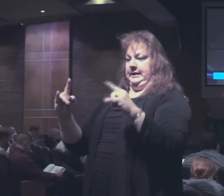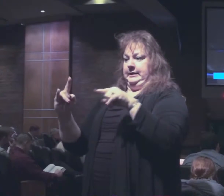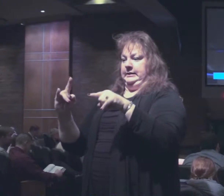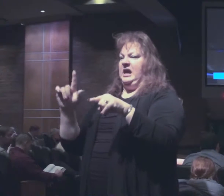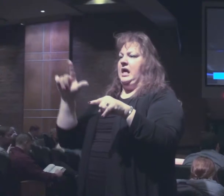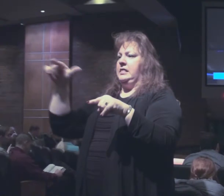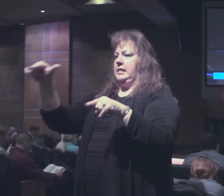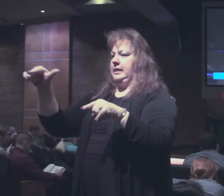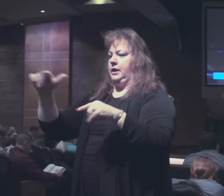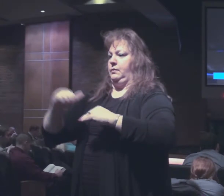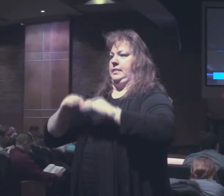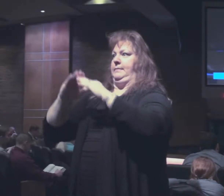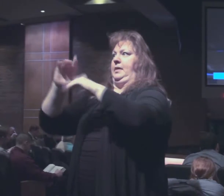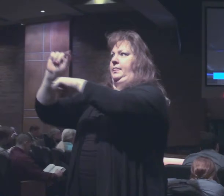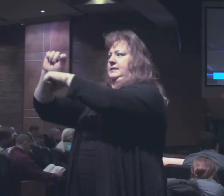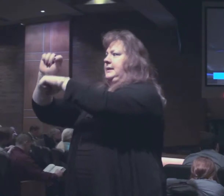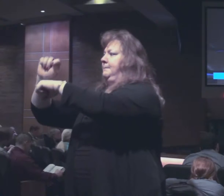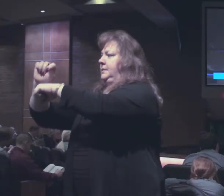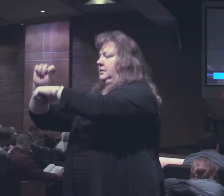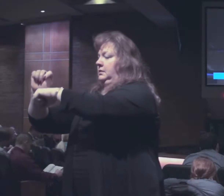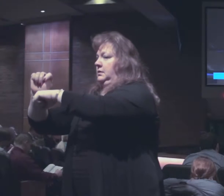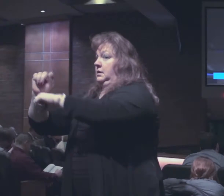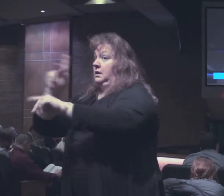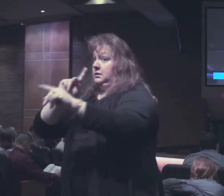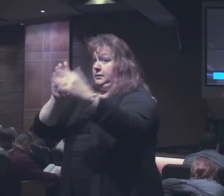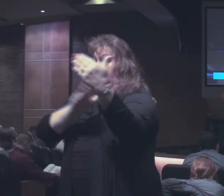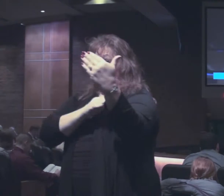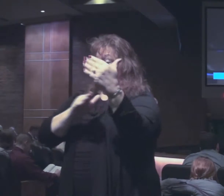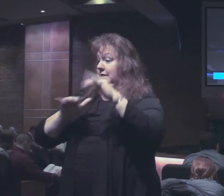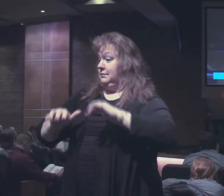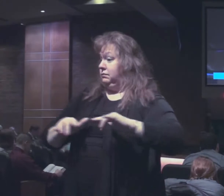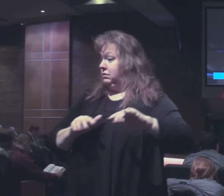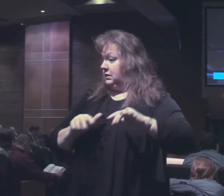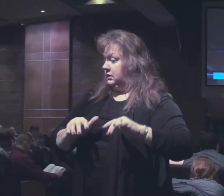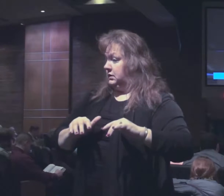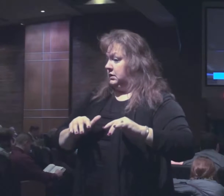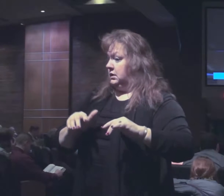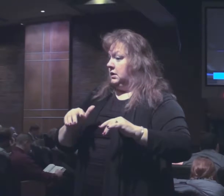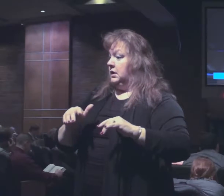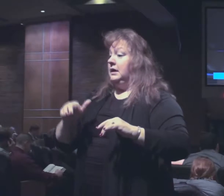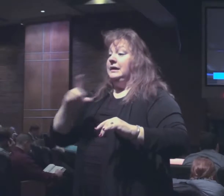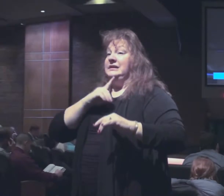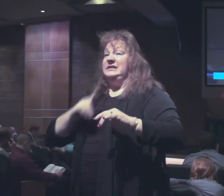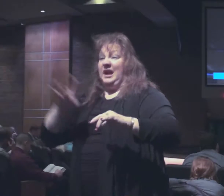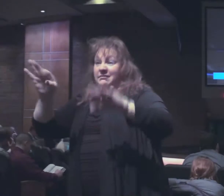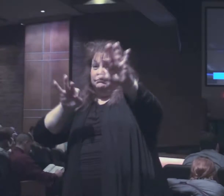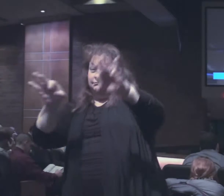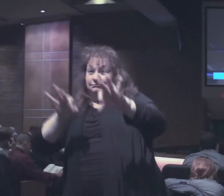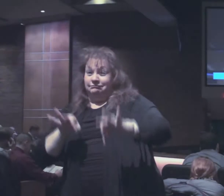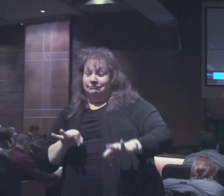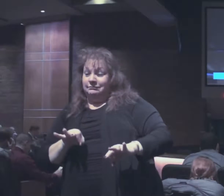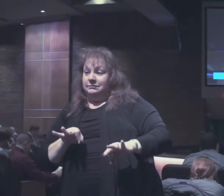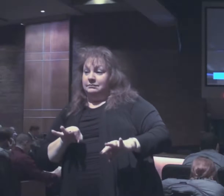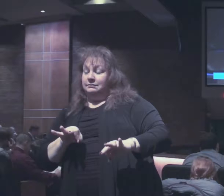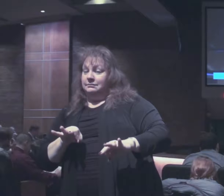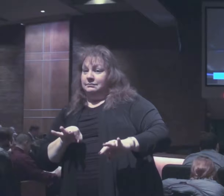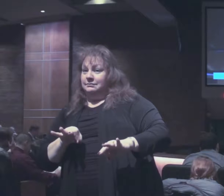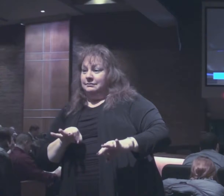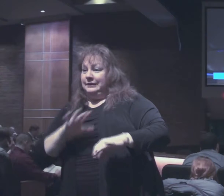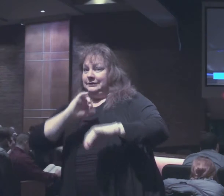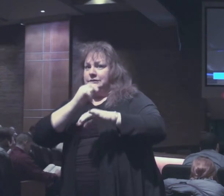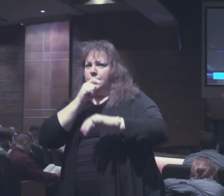the temple. And these musicians are appointed and organized officially under